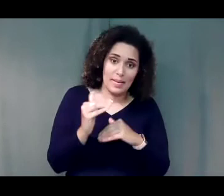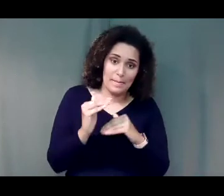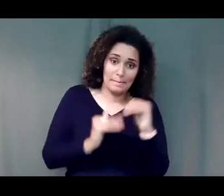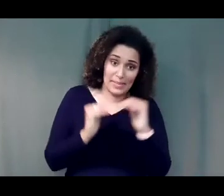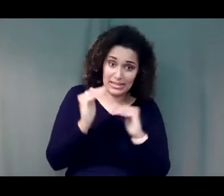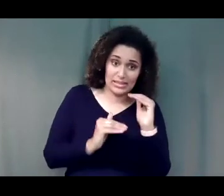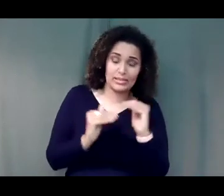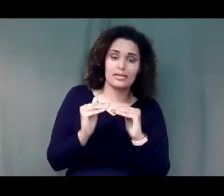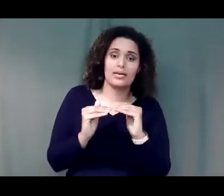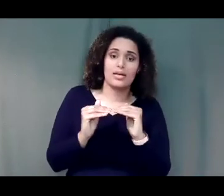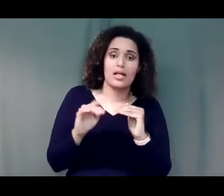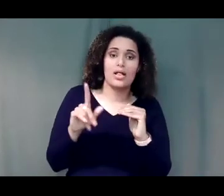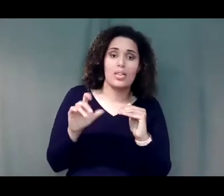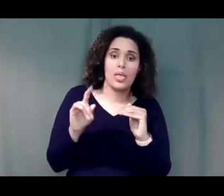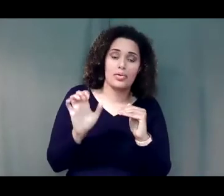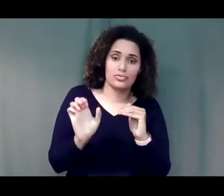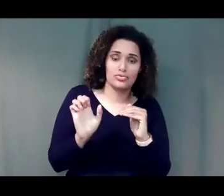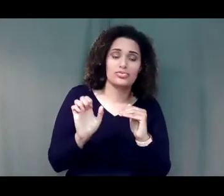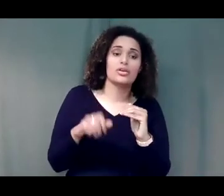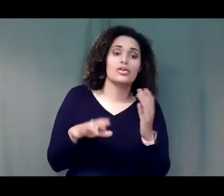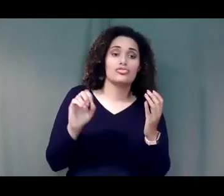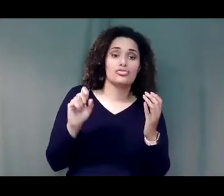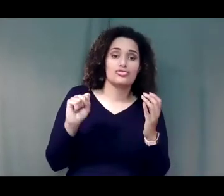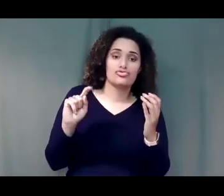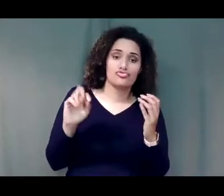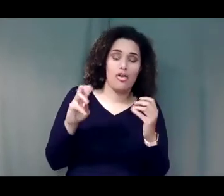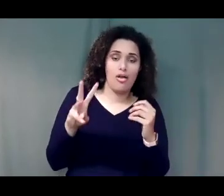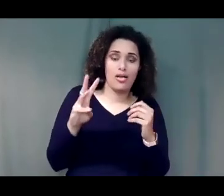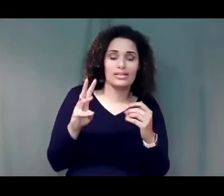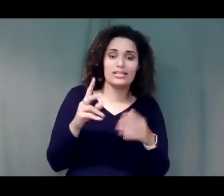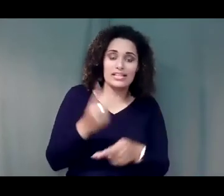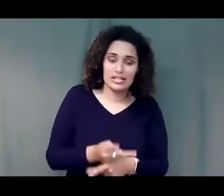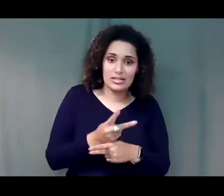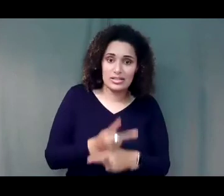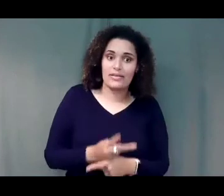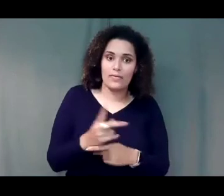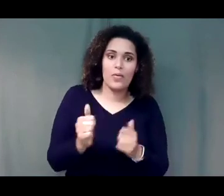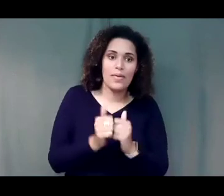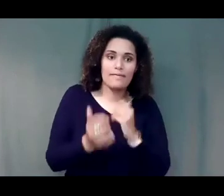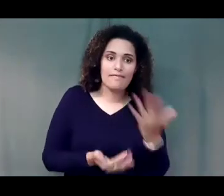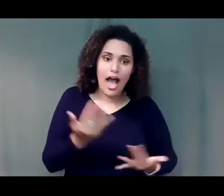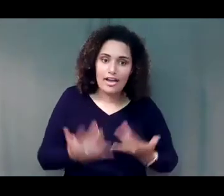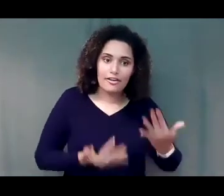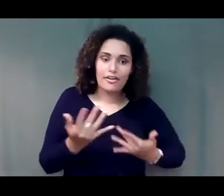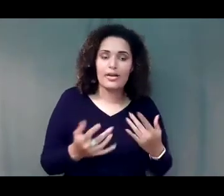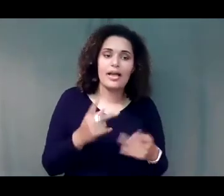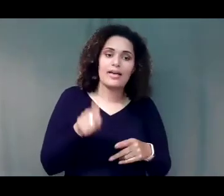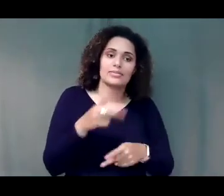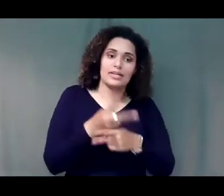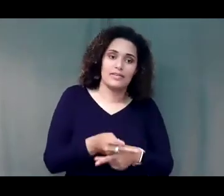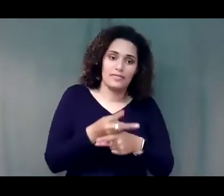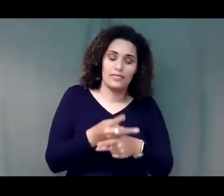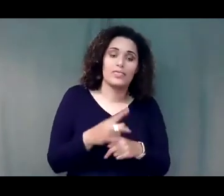around, it's very dangerous as far as fire, because straw wants to catch fire easily. So you have to be very careful with it. Once you have